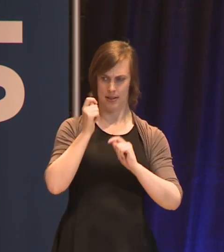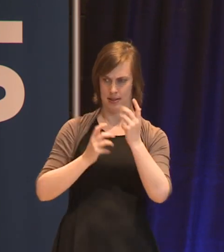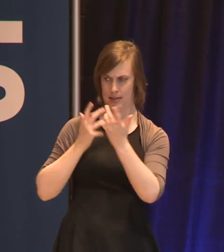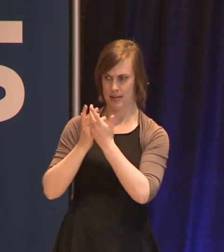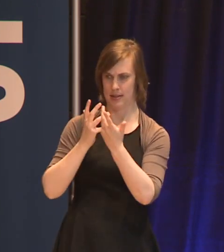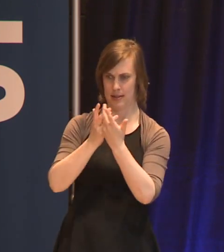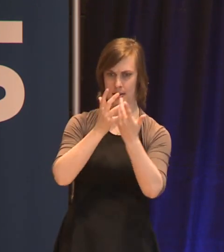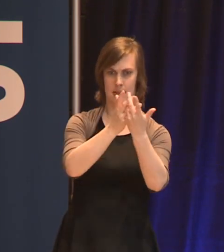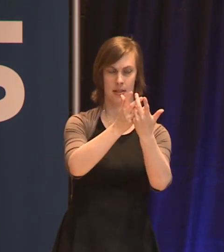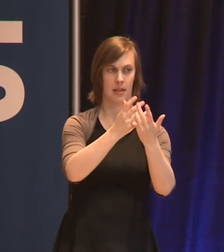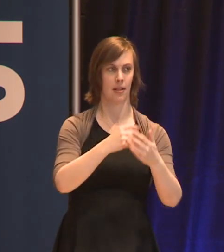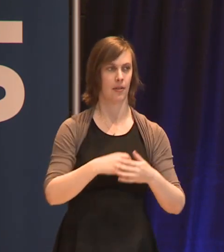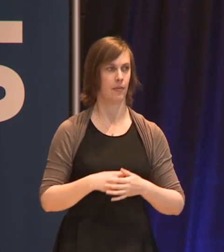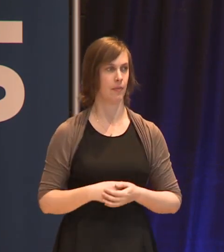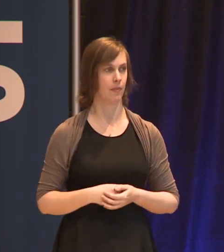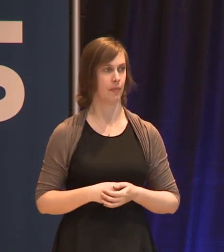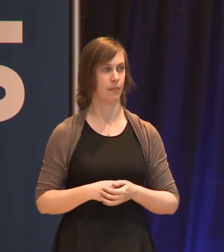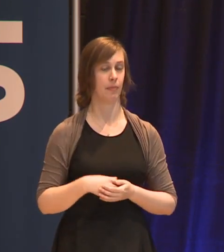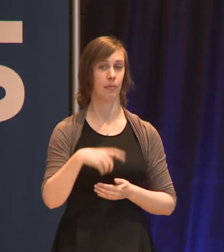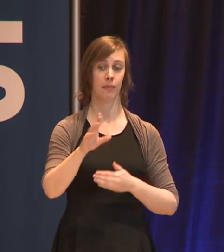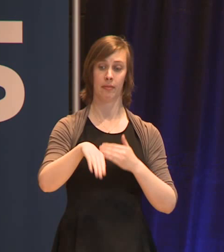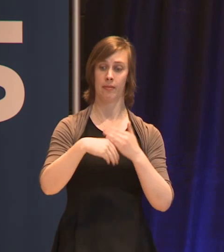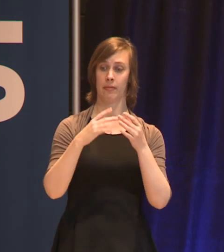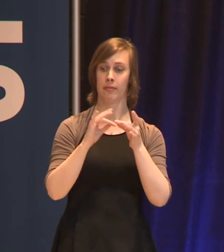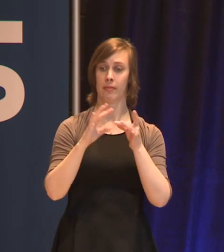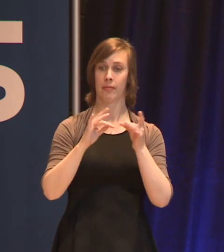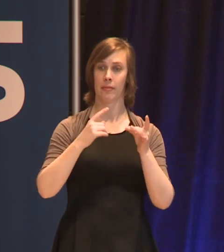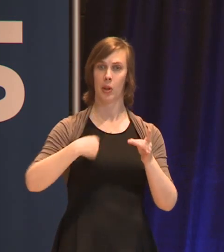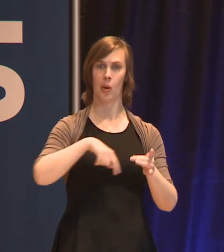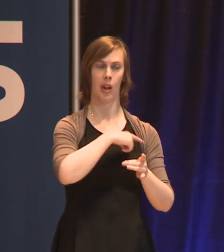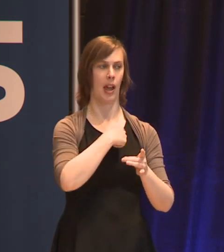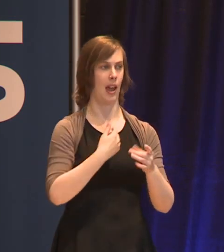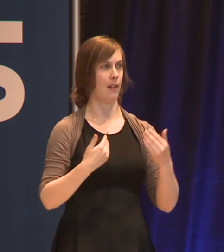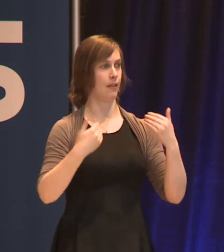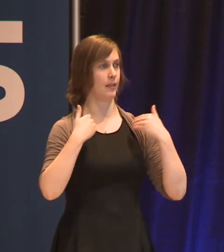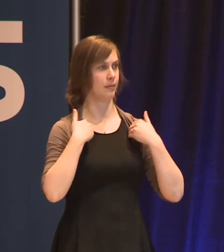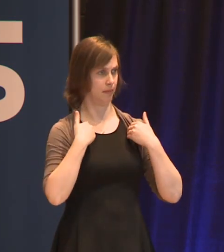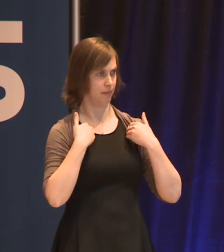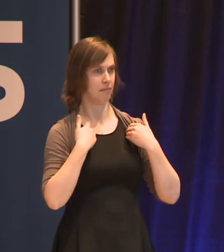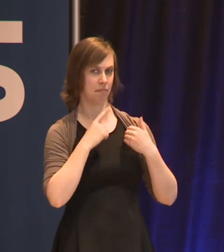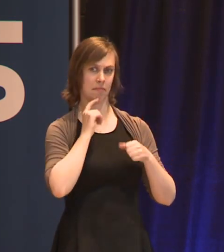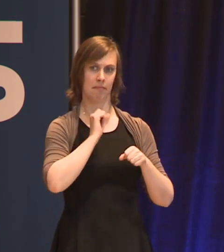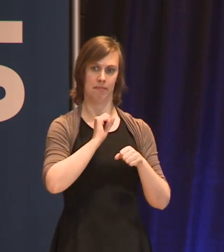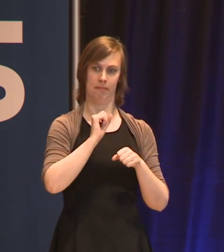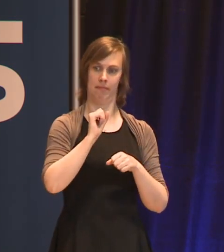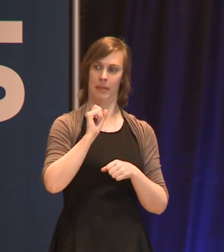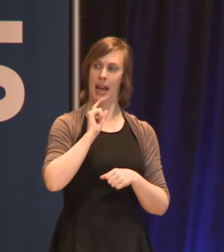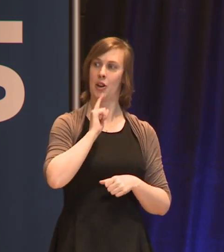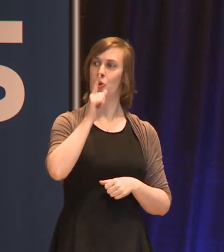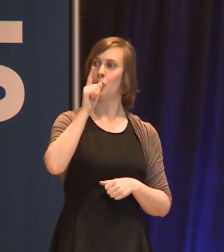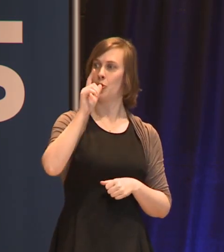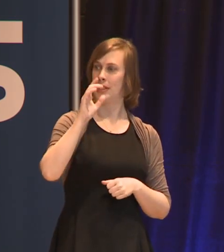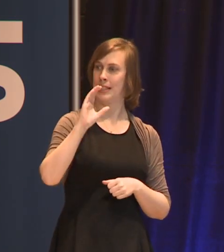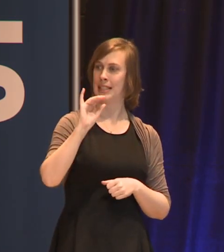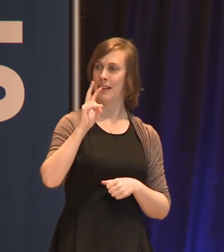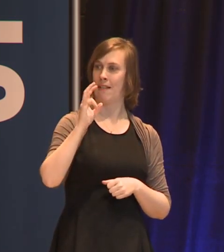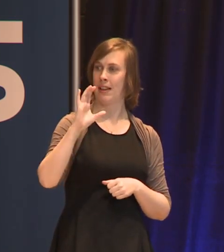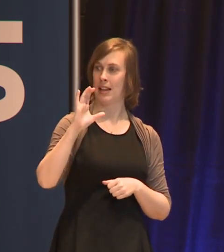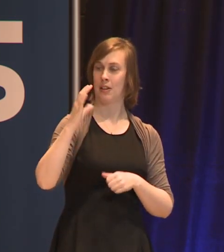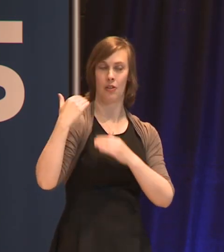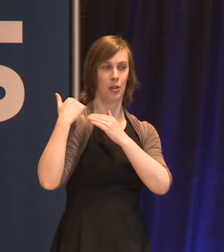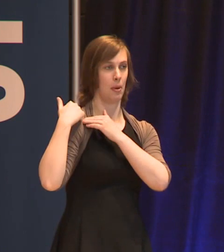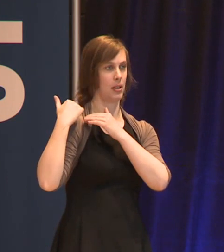He added that we all have a duty. In fact, he called it a civic responsibility to